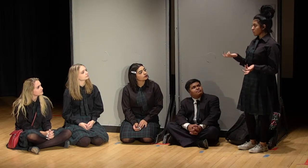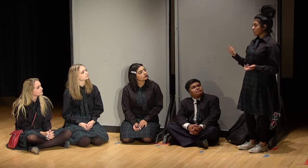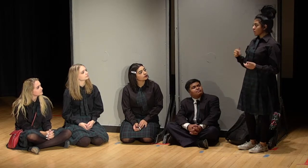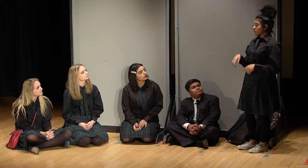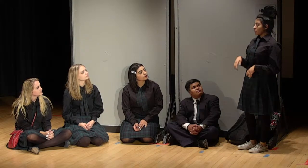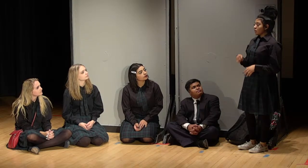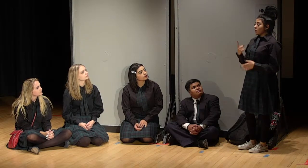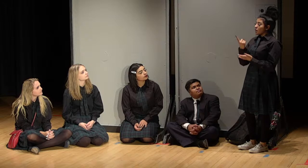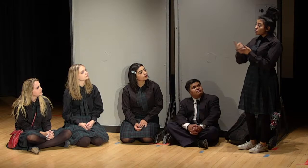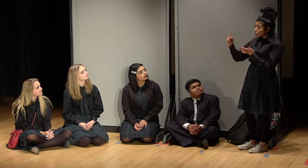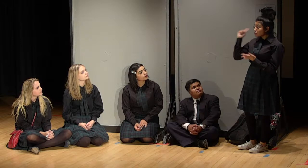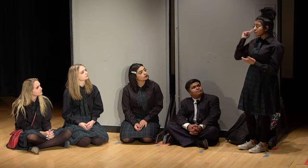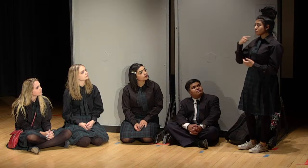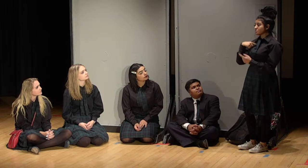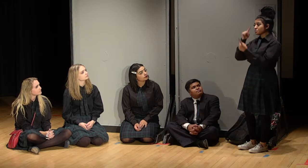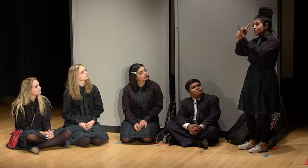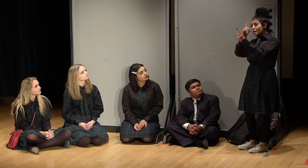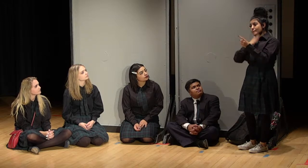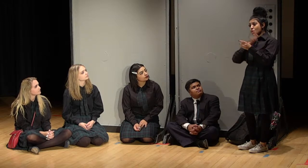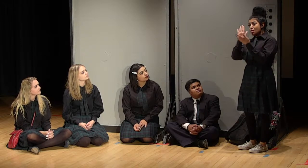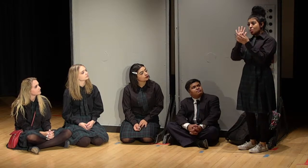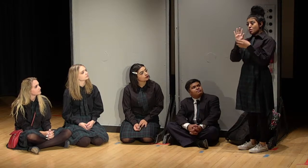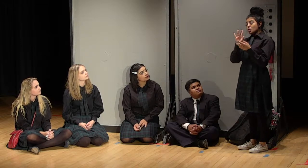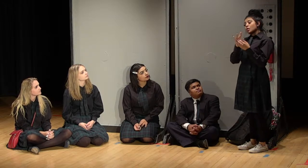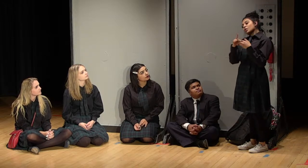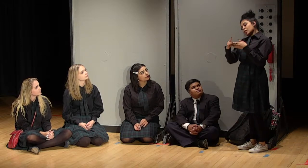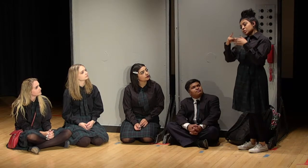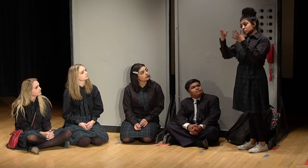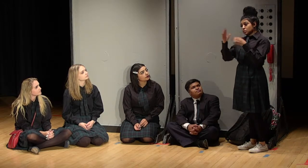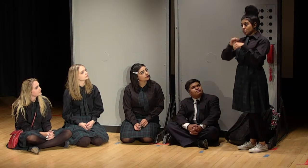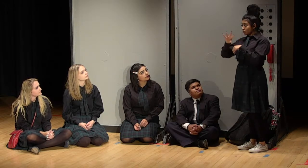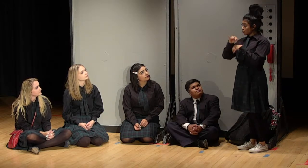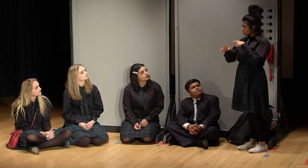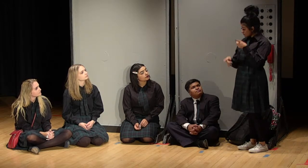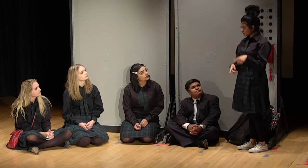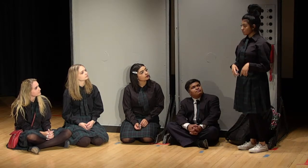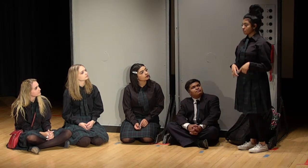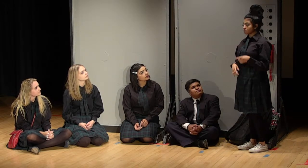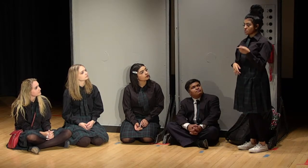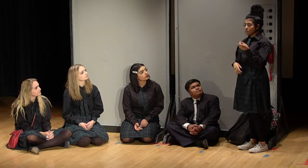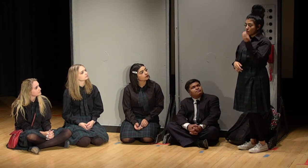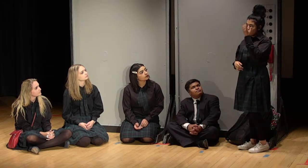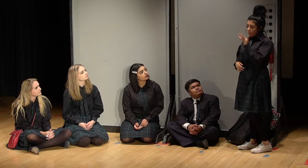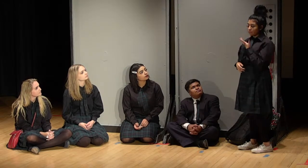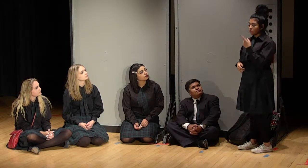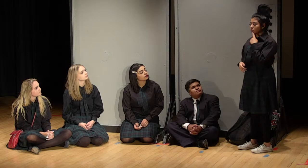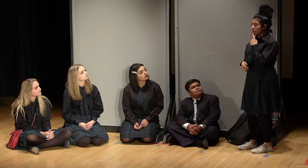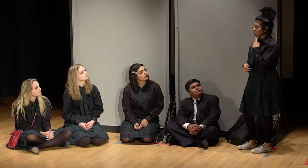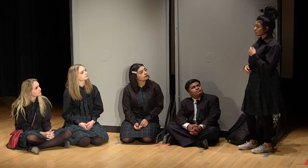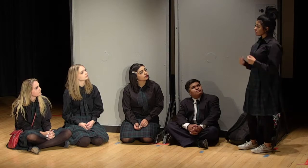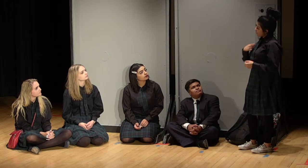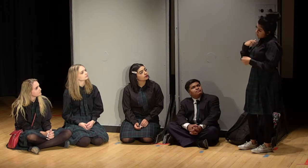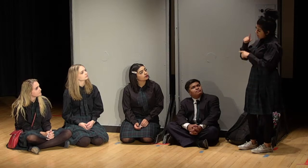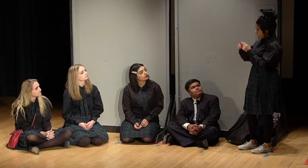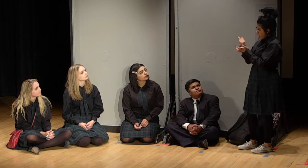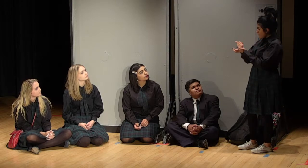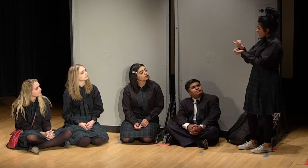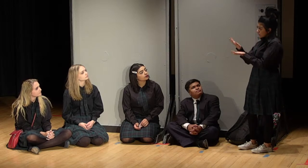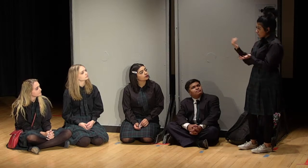stupid club, you know, a college application. Last week, I went into the guidance counselor, and he looked at me and he said, I'm sorry,